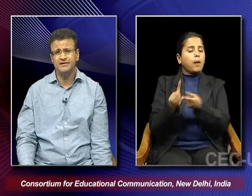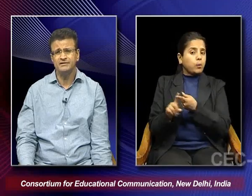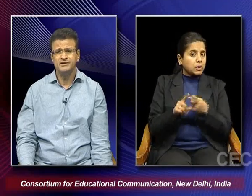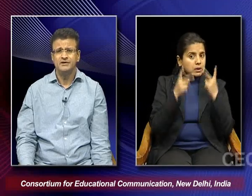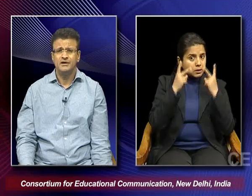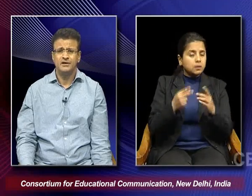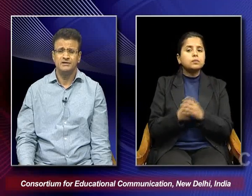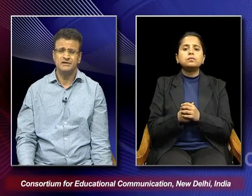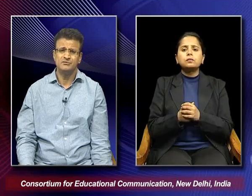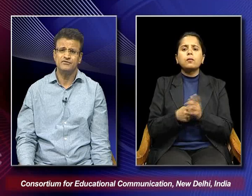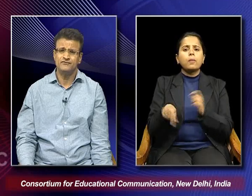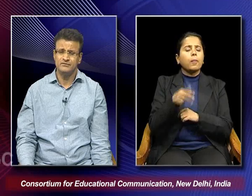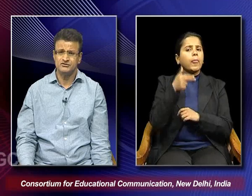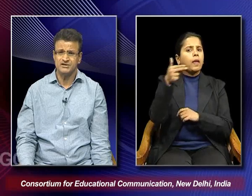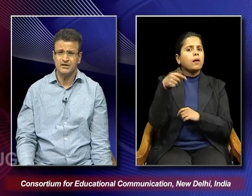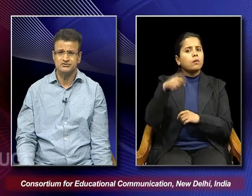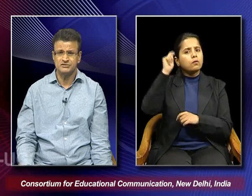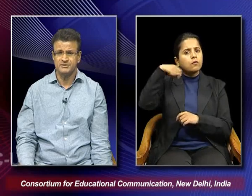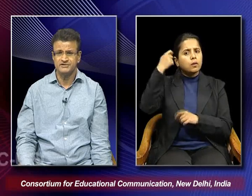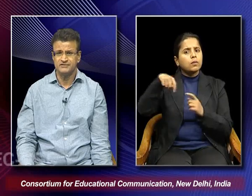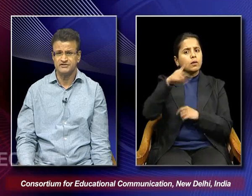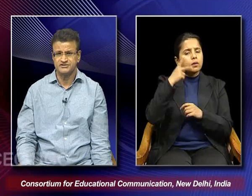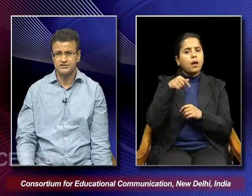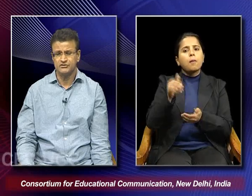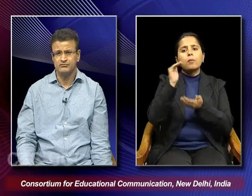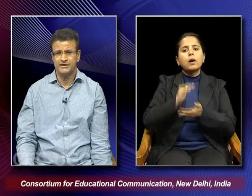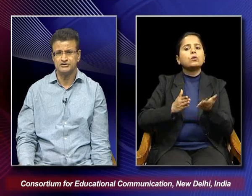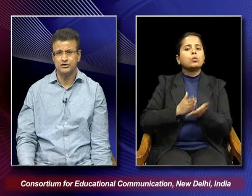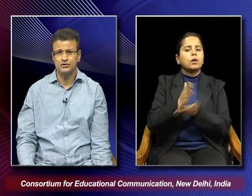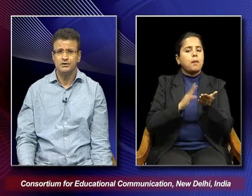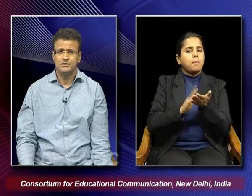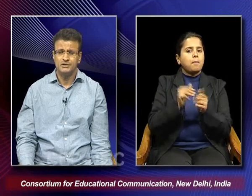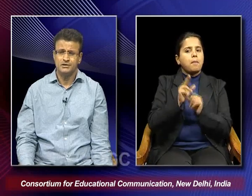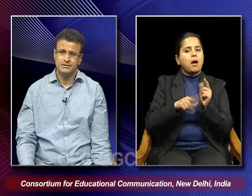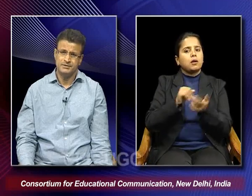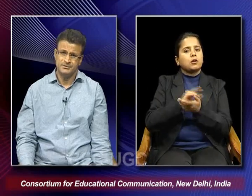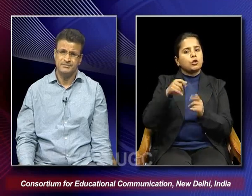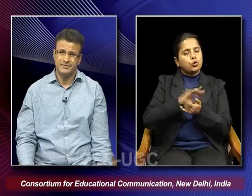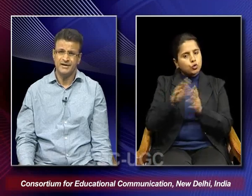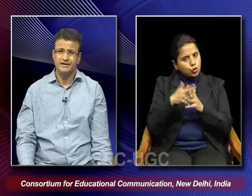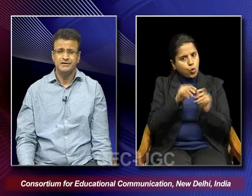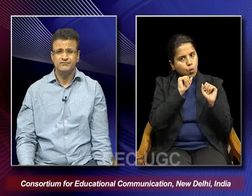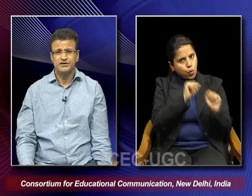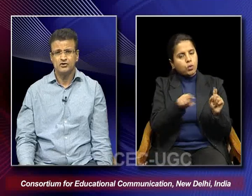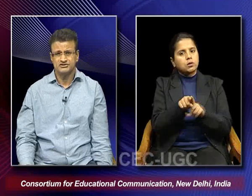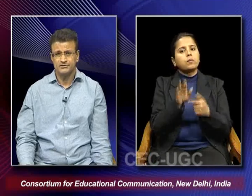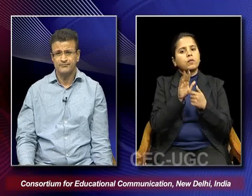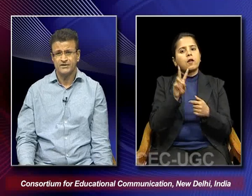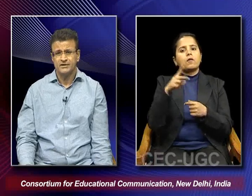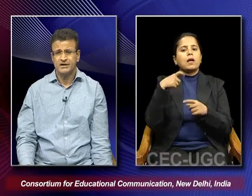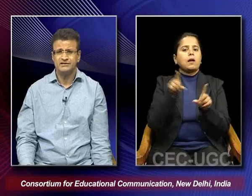And the name of the film was announced on the birth anniversary of Manekshaw by Vicky